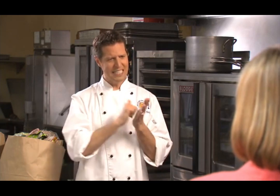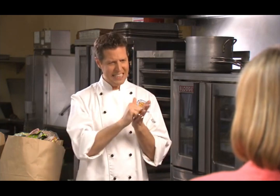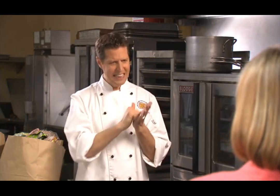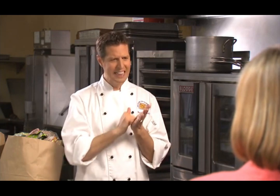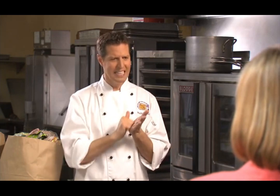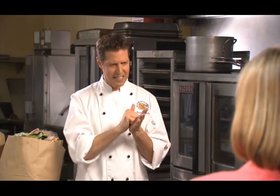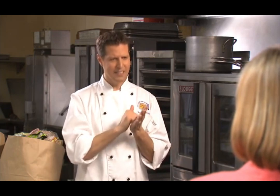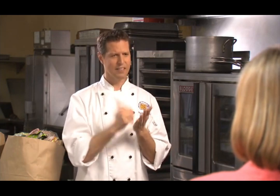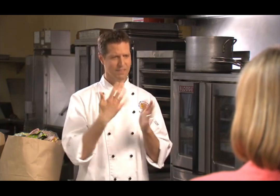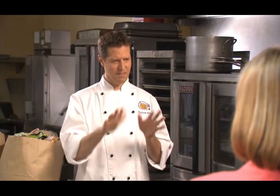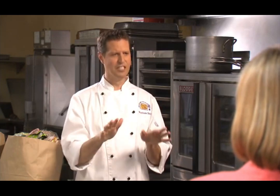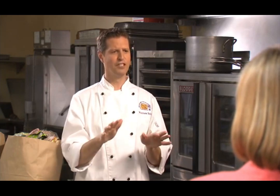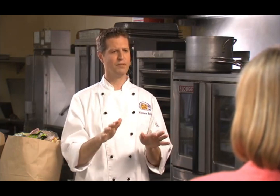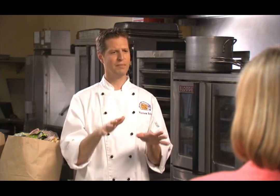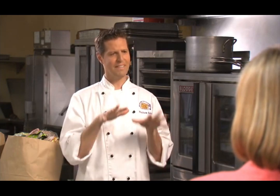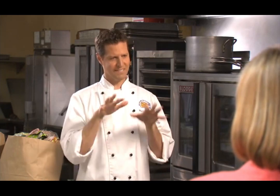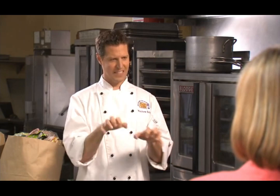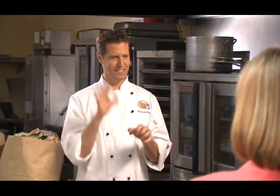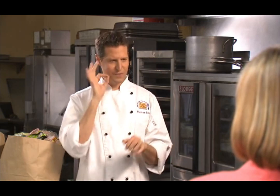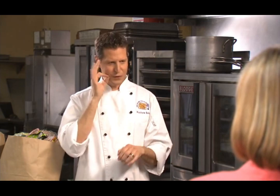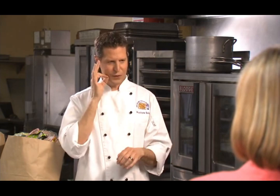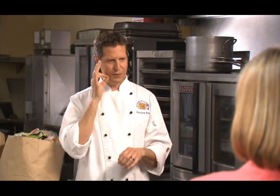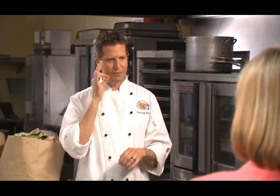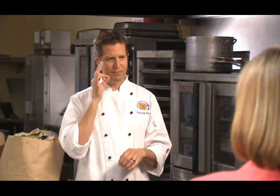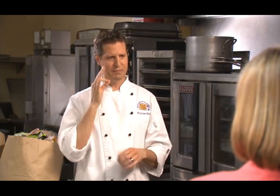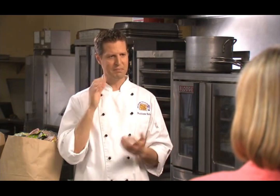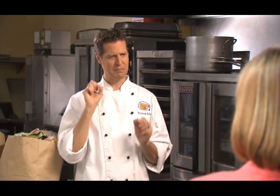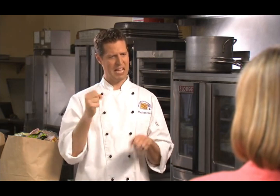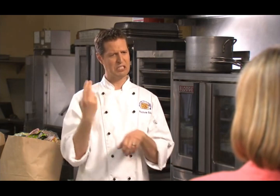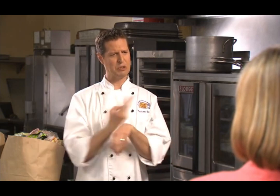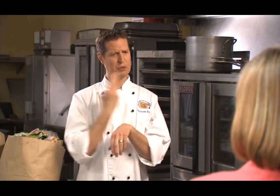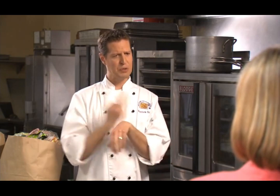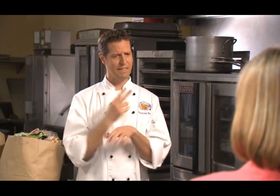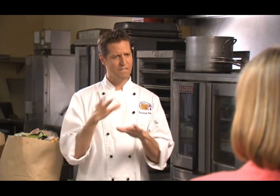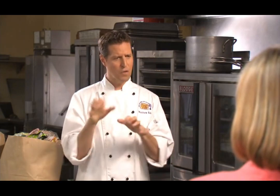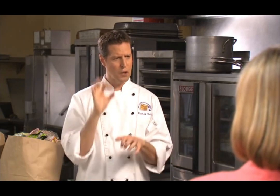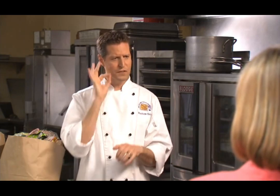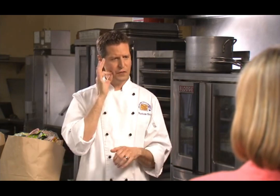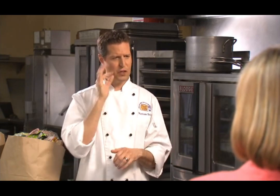I clean it and then freeze it so that I can use it in a future recipe.